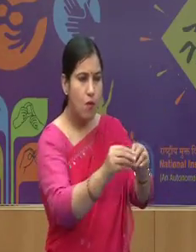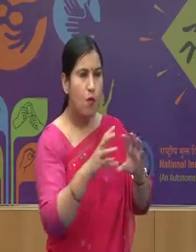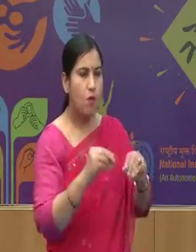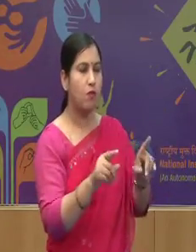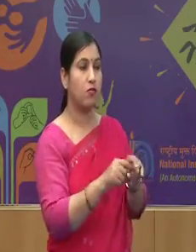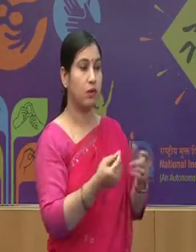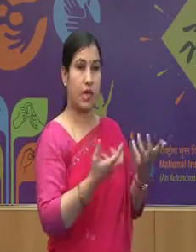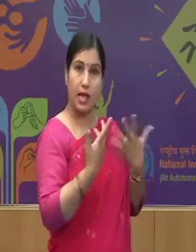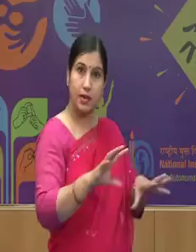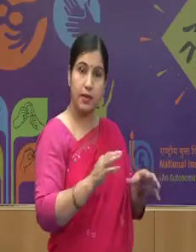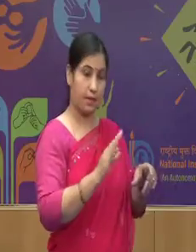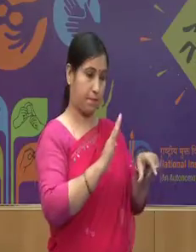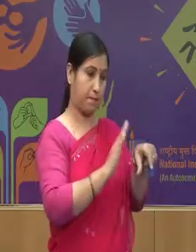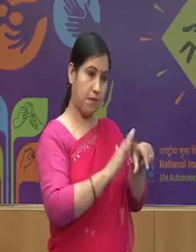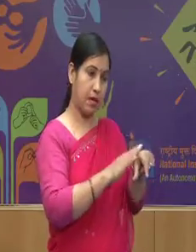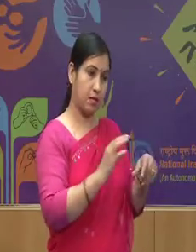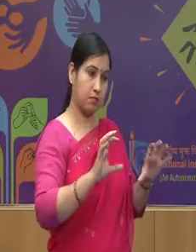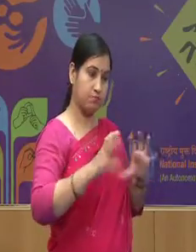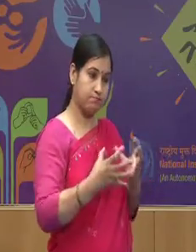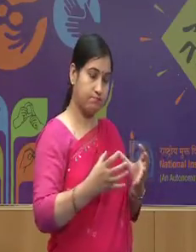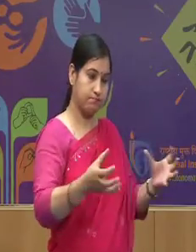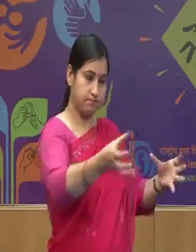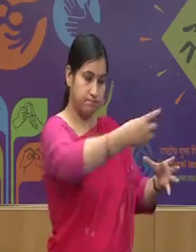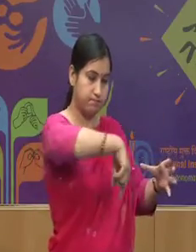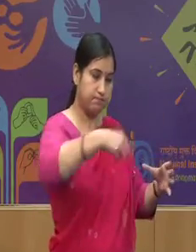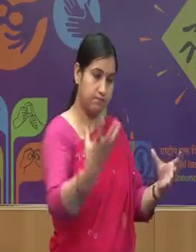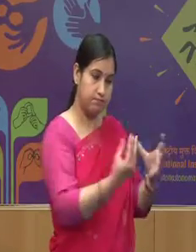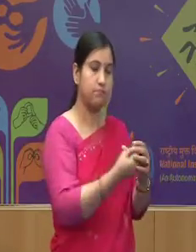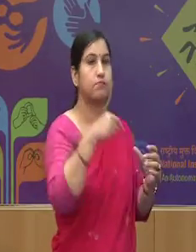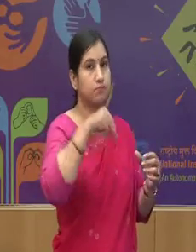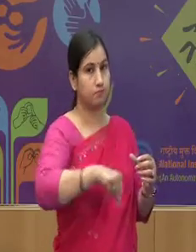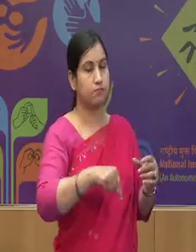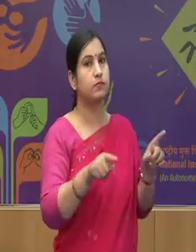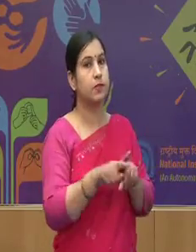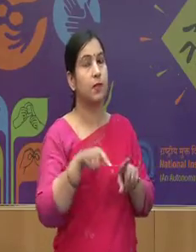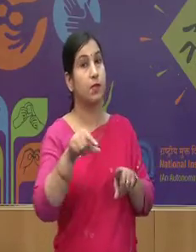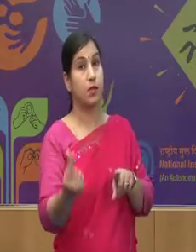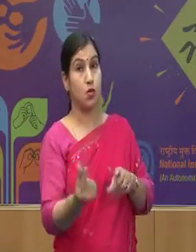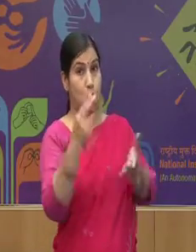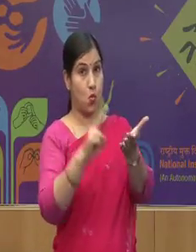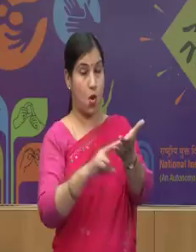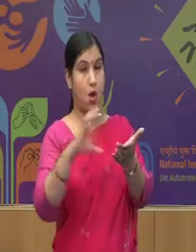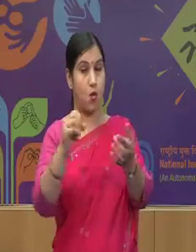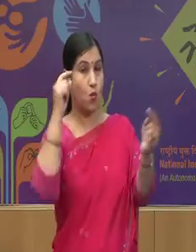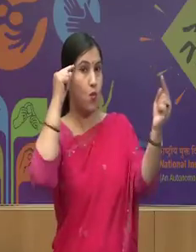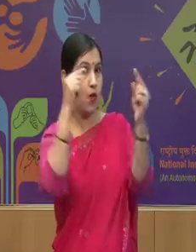of the member countries is another important role of the United Nations organizations.